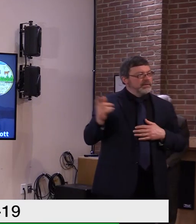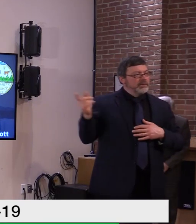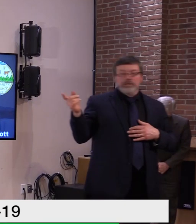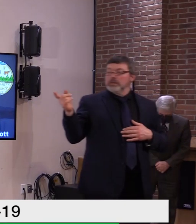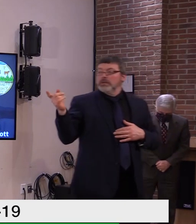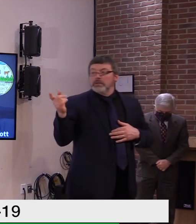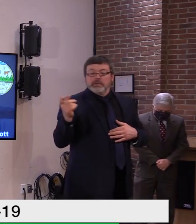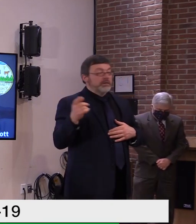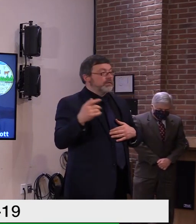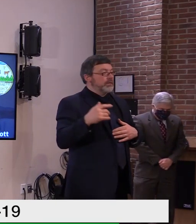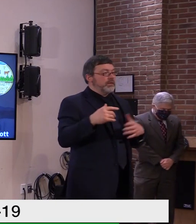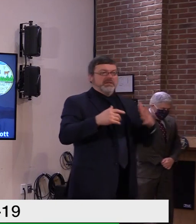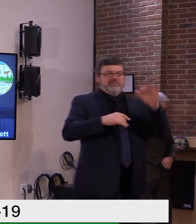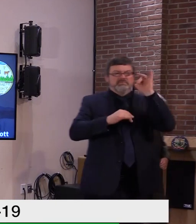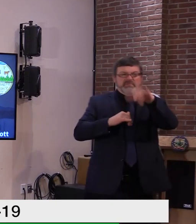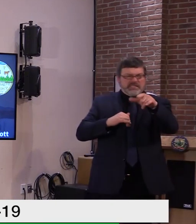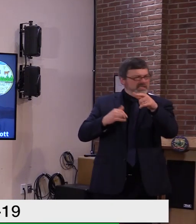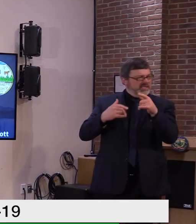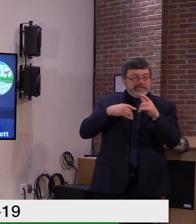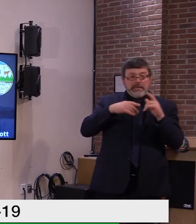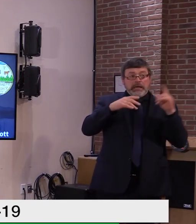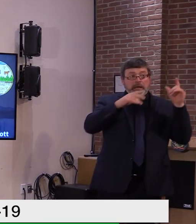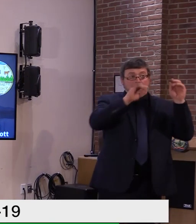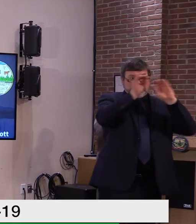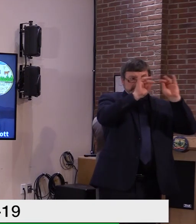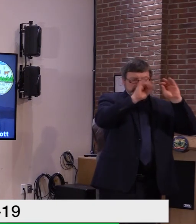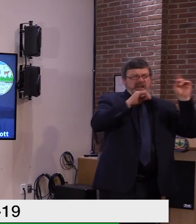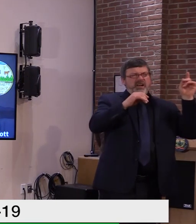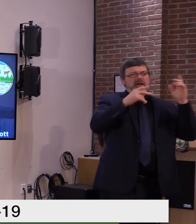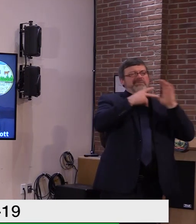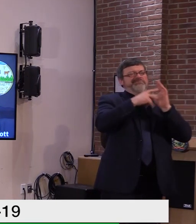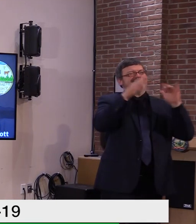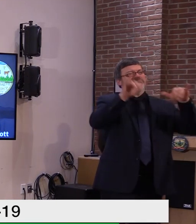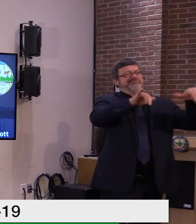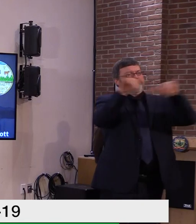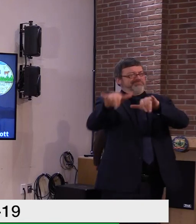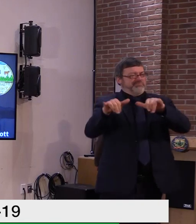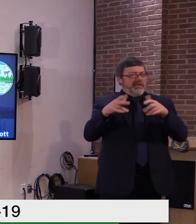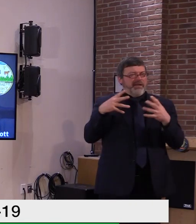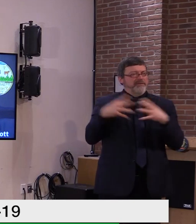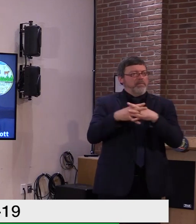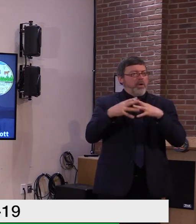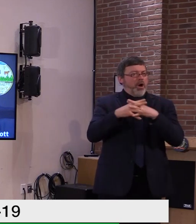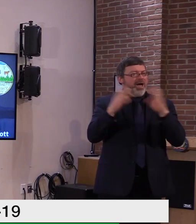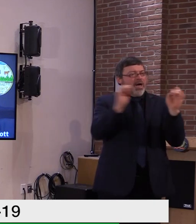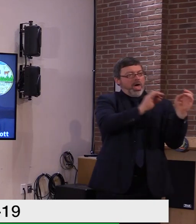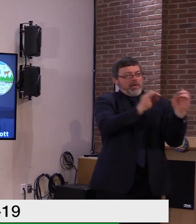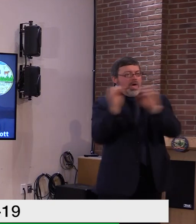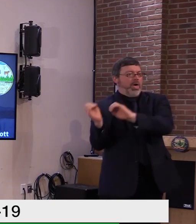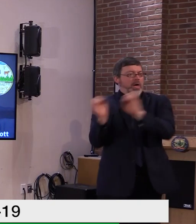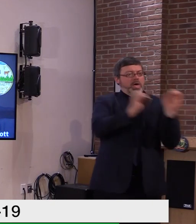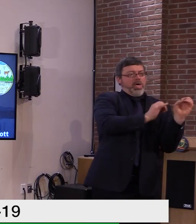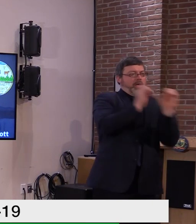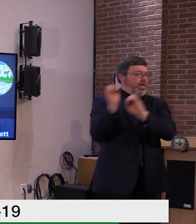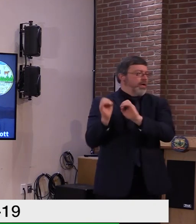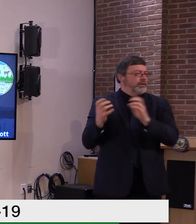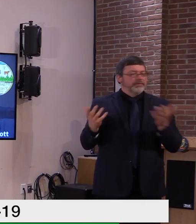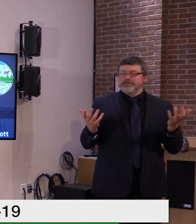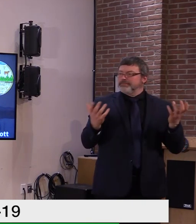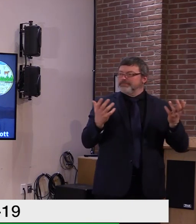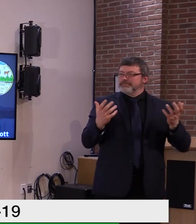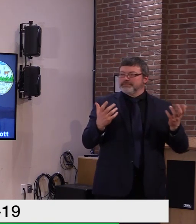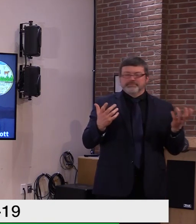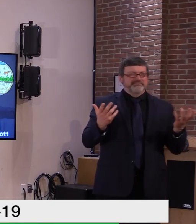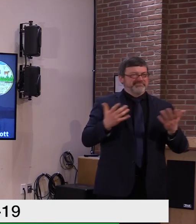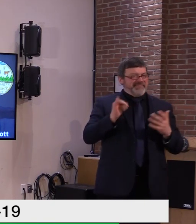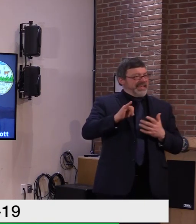And then, of course, on the other side of things, we waited so long to sign the bill to help out our